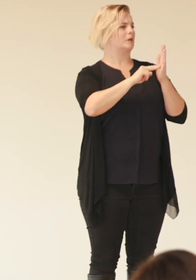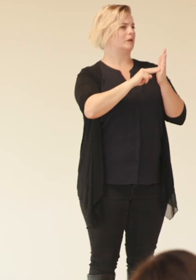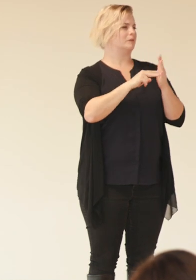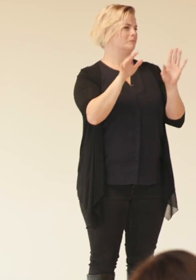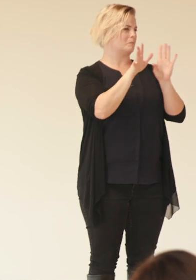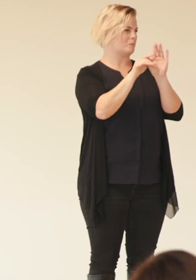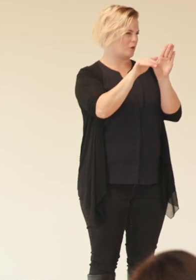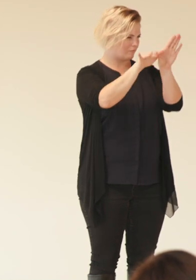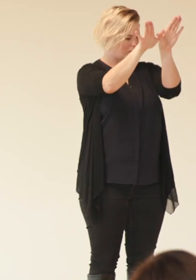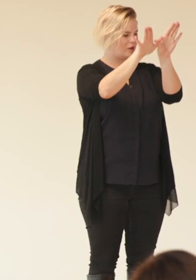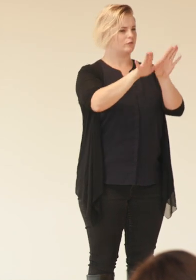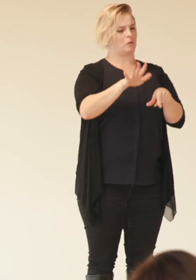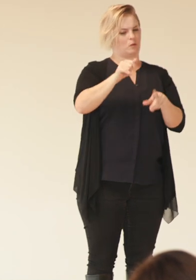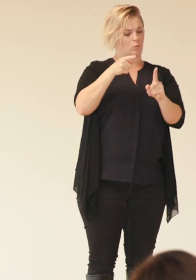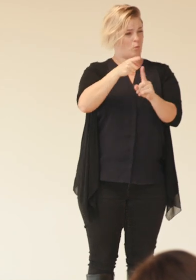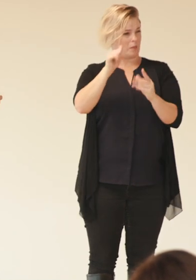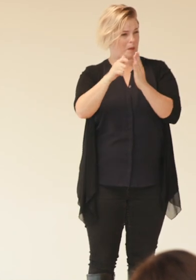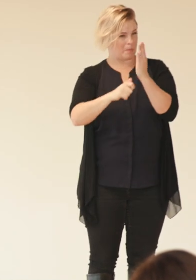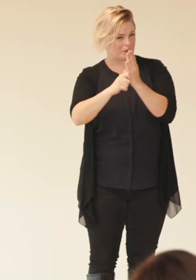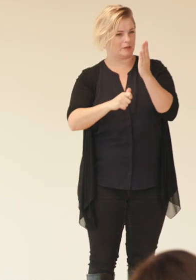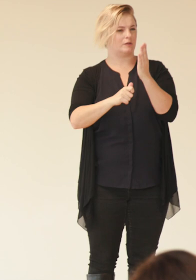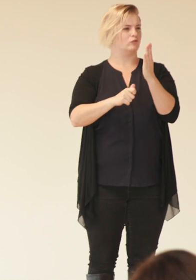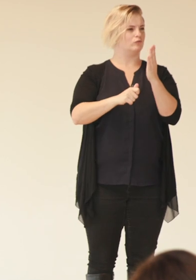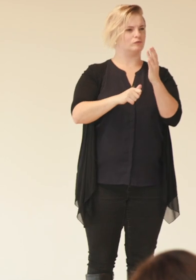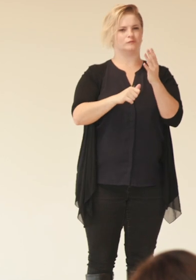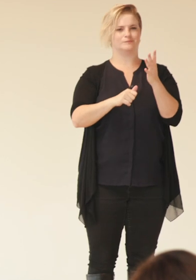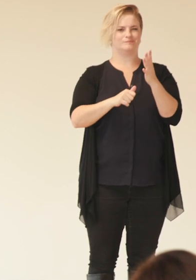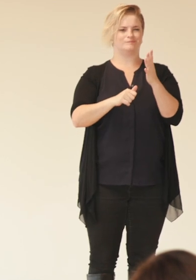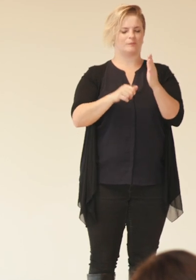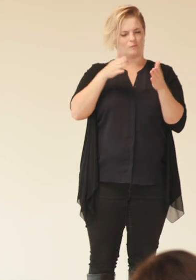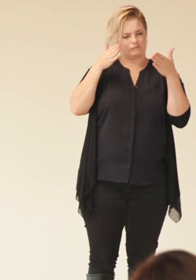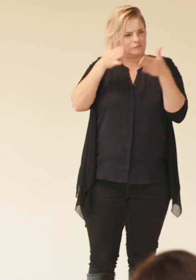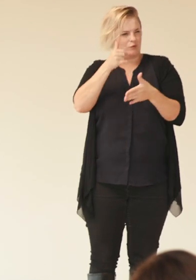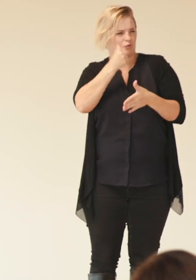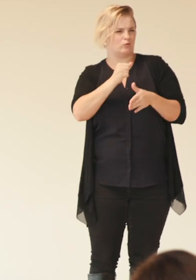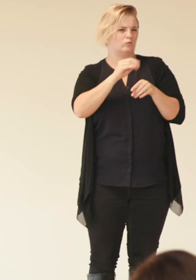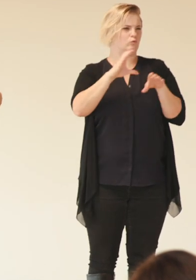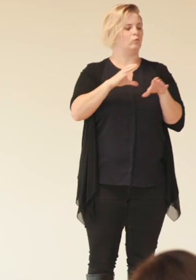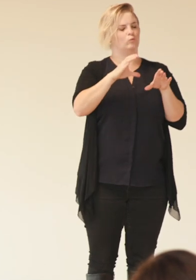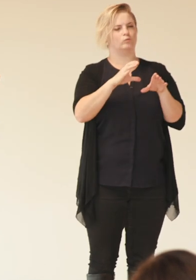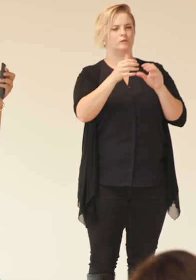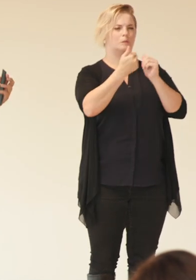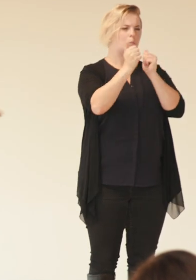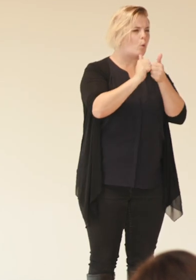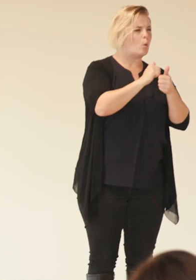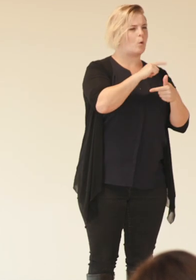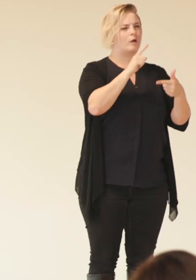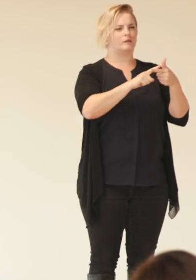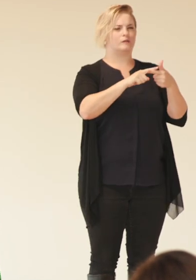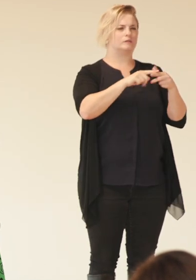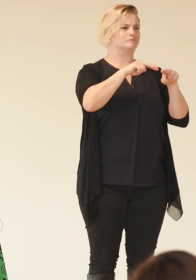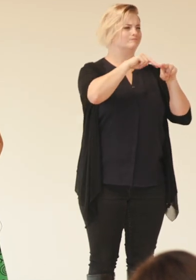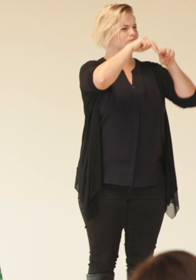through sports. They, you know, these girls do surfing, and they bring people to inspire them. Like, a lot of the people come